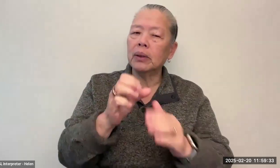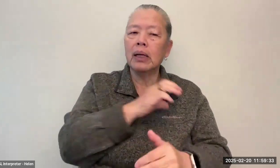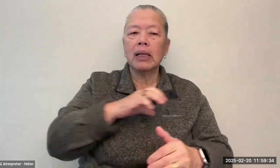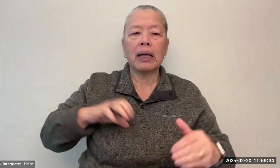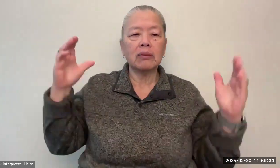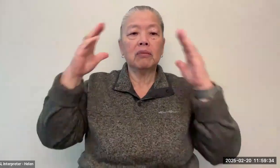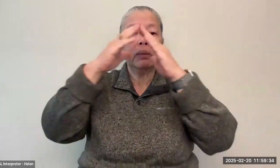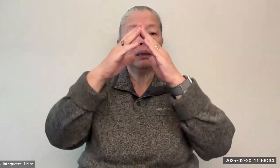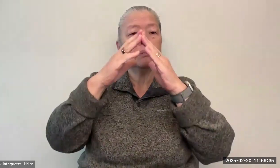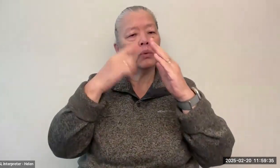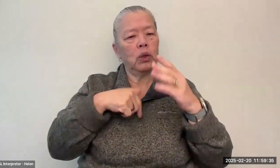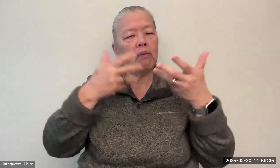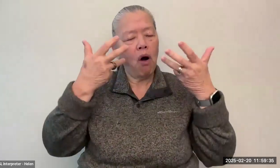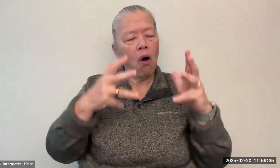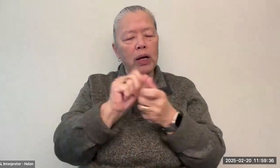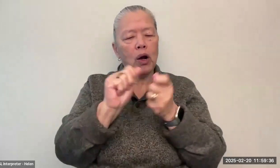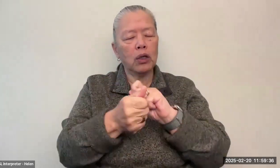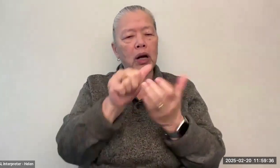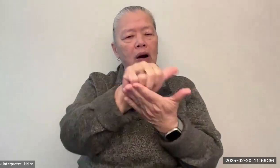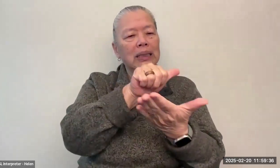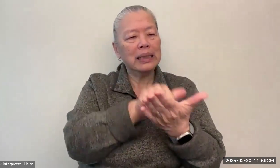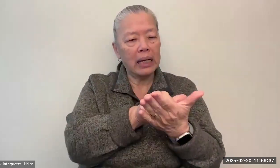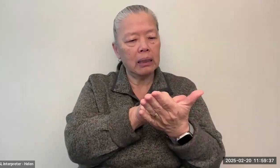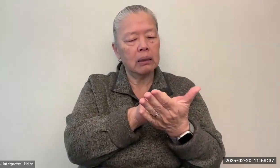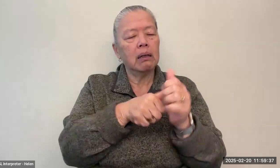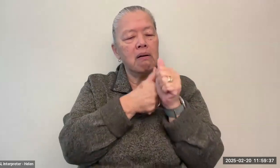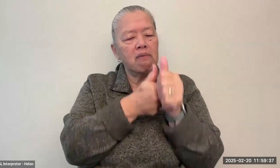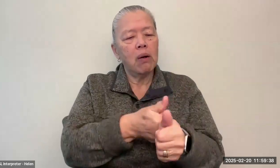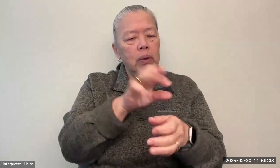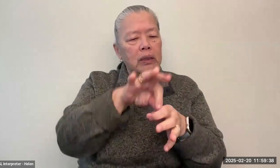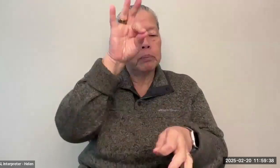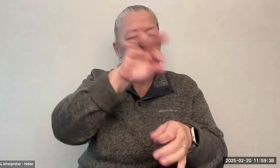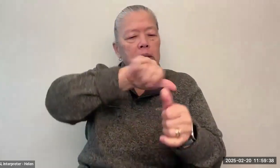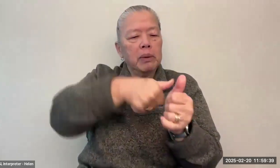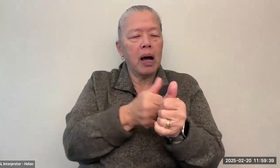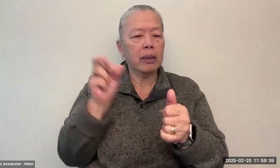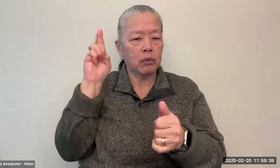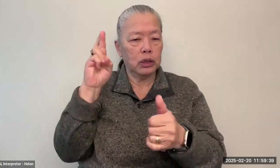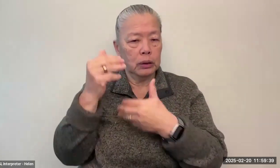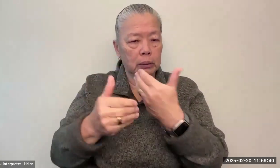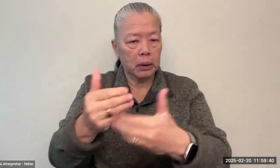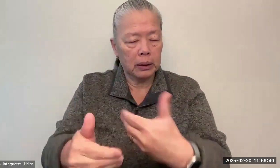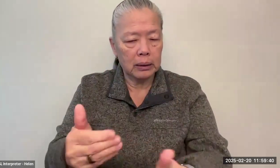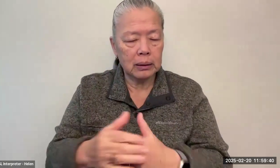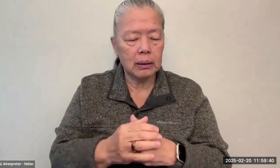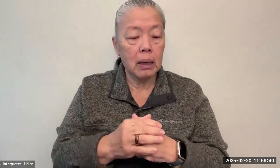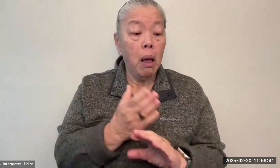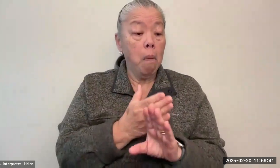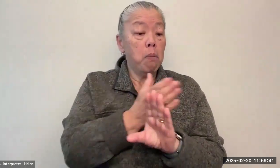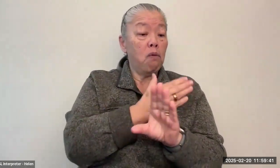its agenda to live into the spirit of regionalization. Before this past general